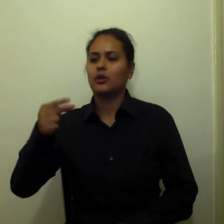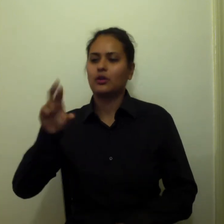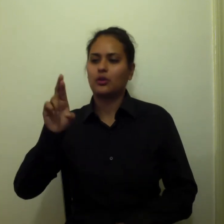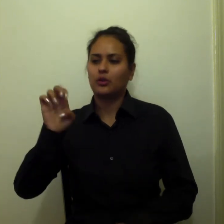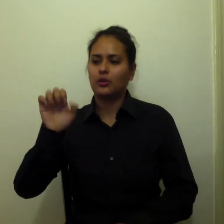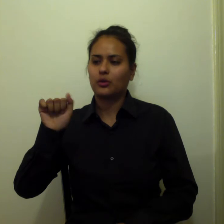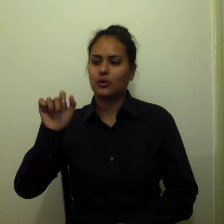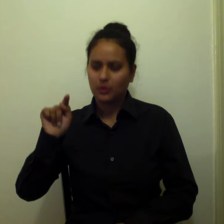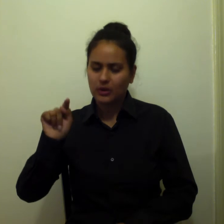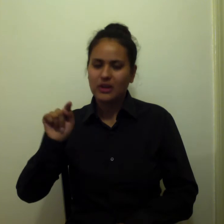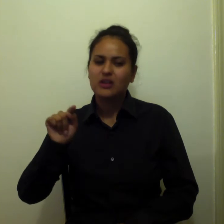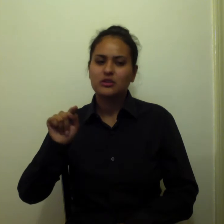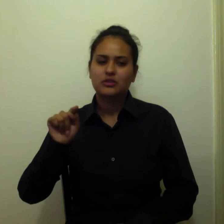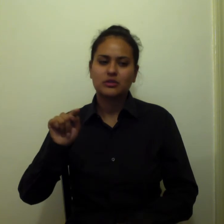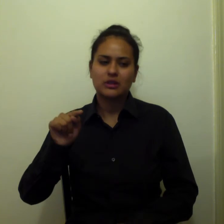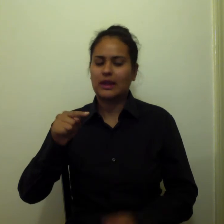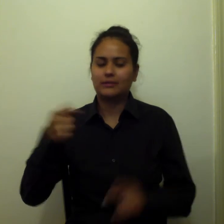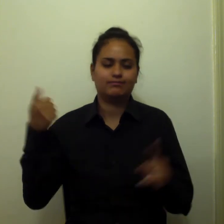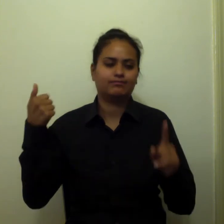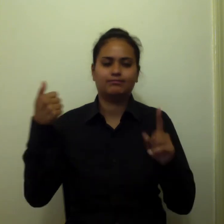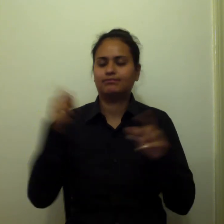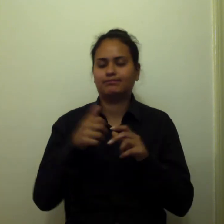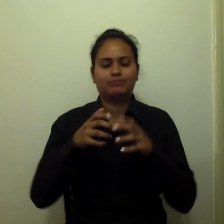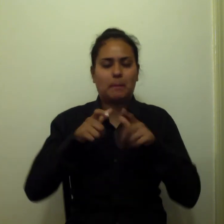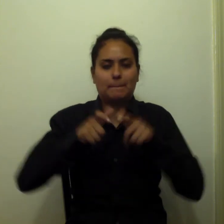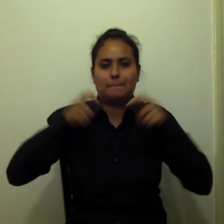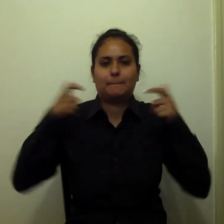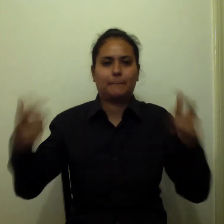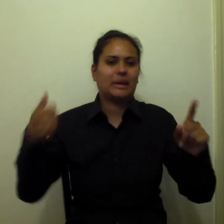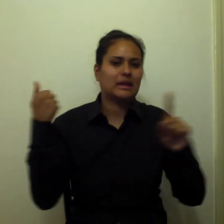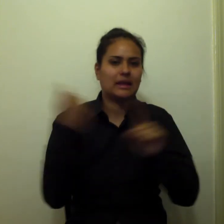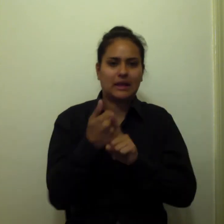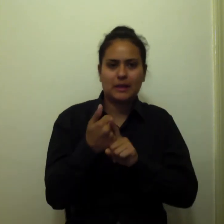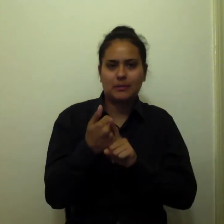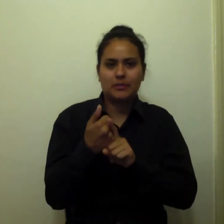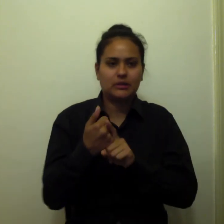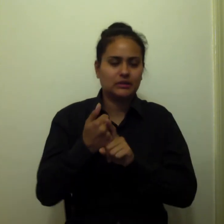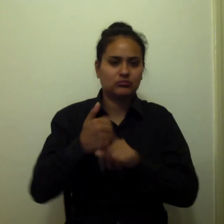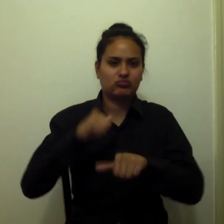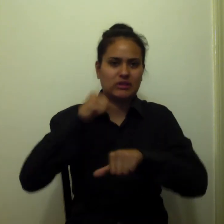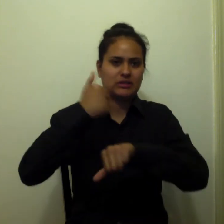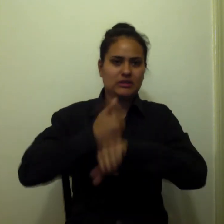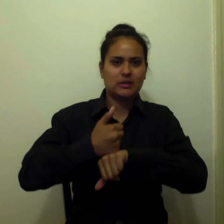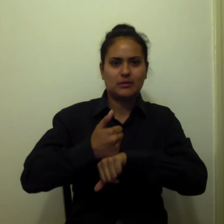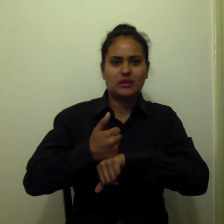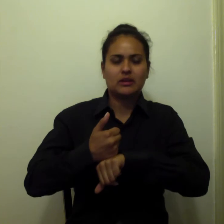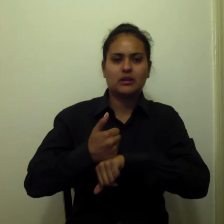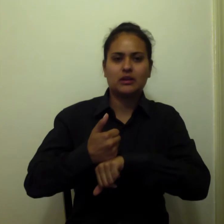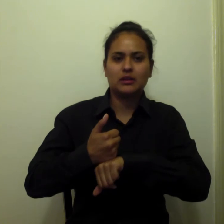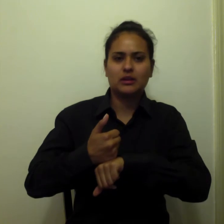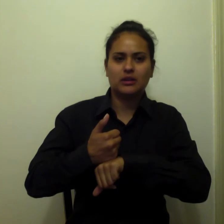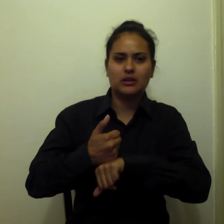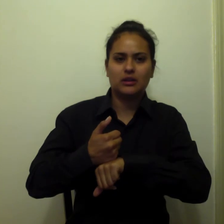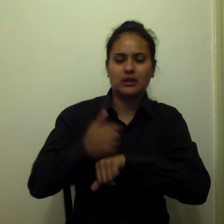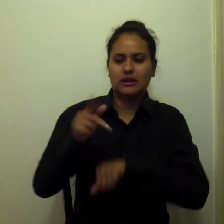of empire in Europe, and we'll look at not only the politics but also the cultural change and their contribution to Western culture,